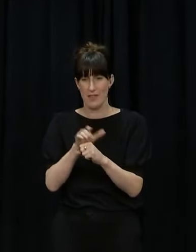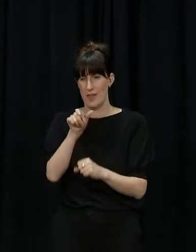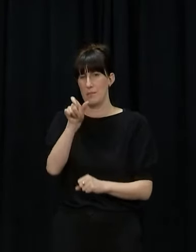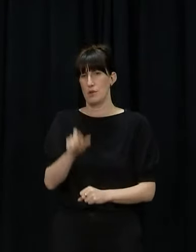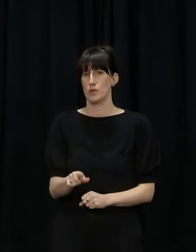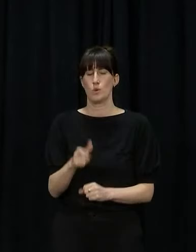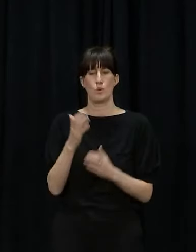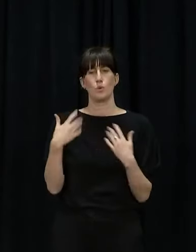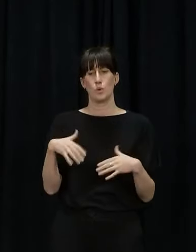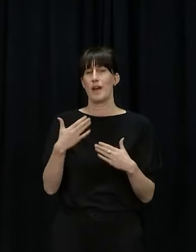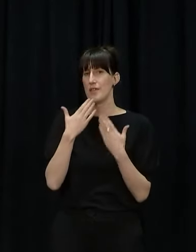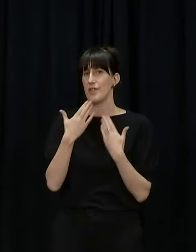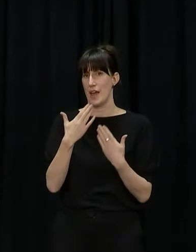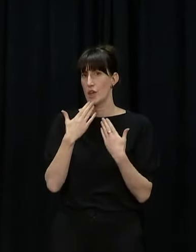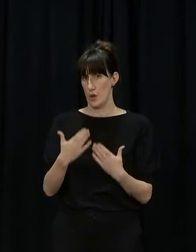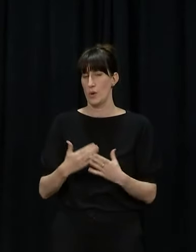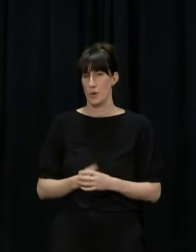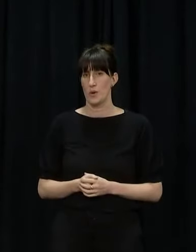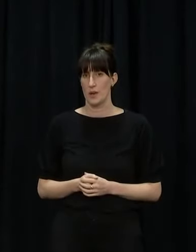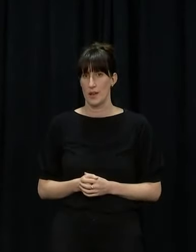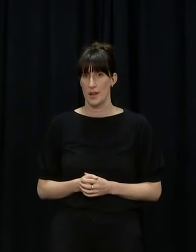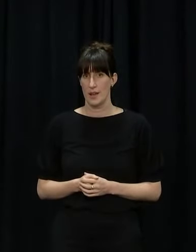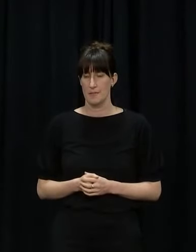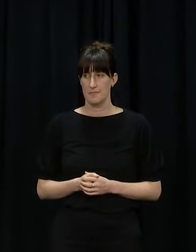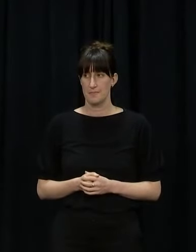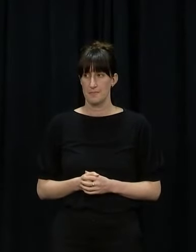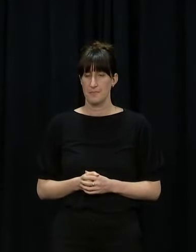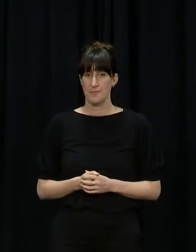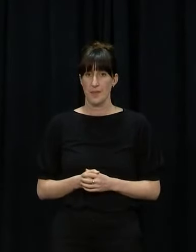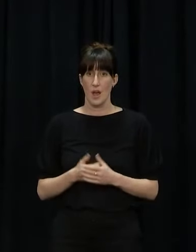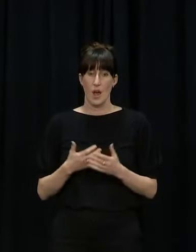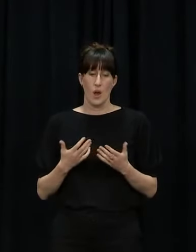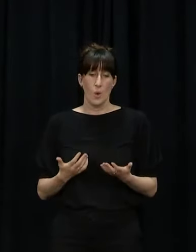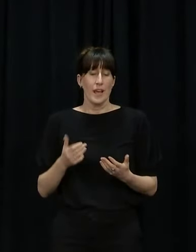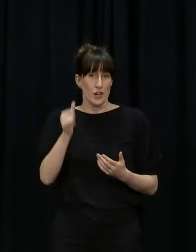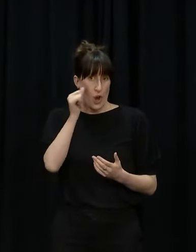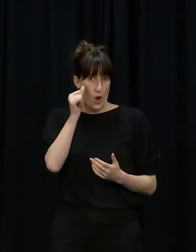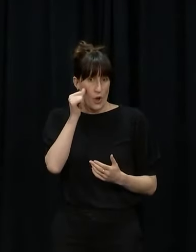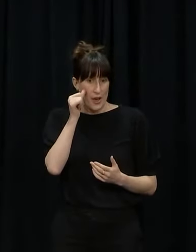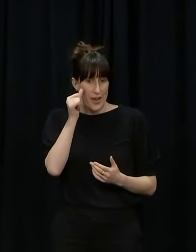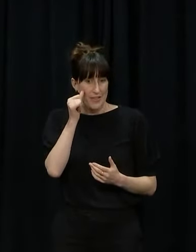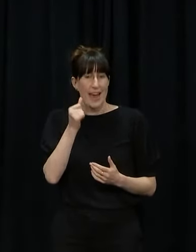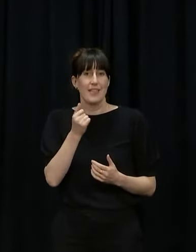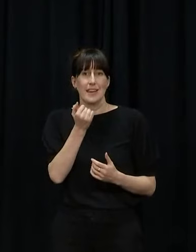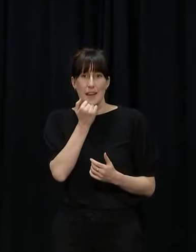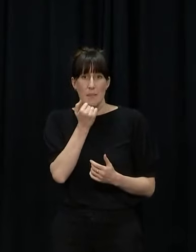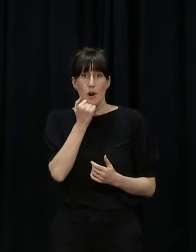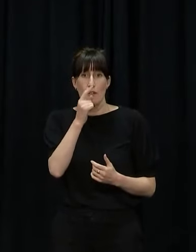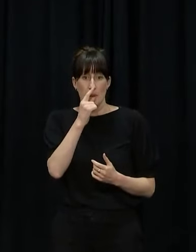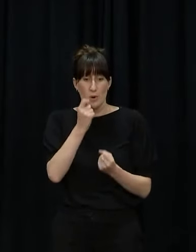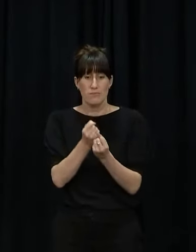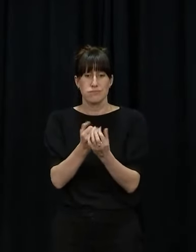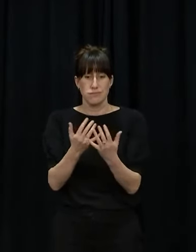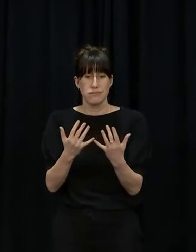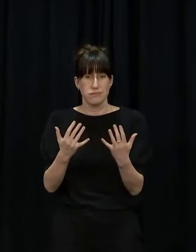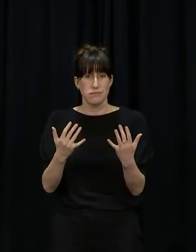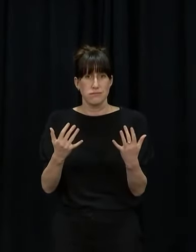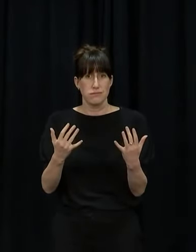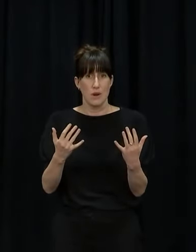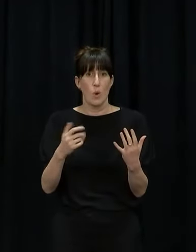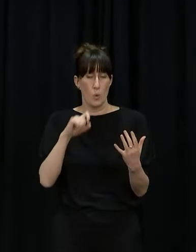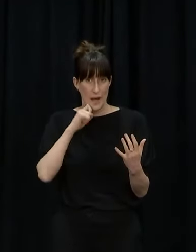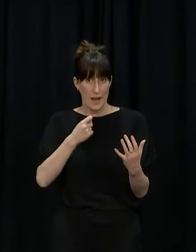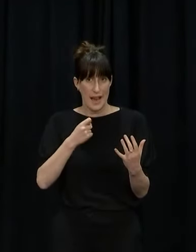situation. Having said that, I know we're all prepared for cases to get worse before they get better. That is always the pattern in